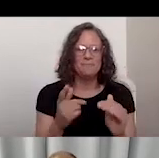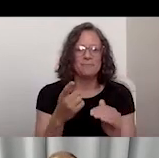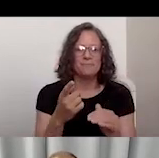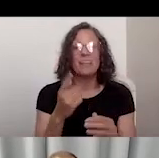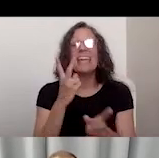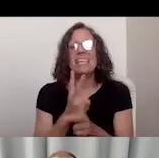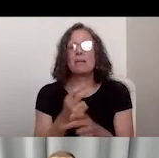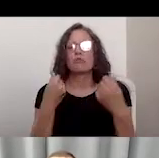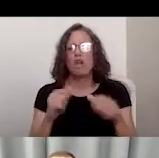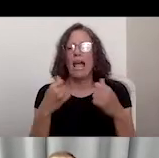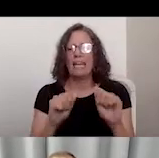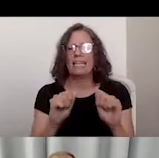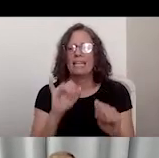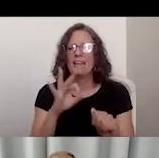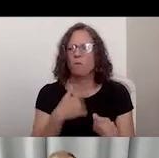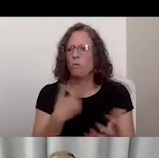Please.